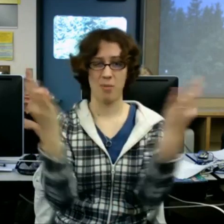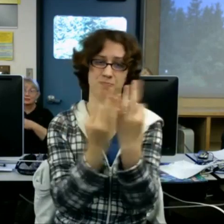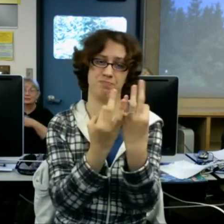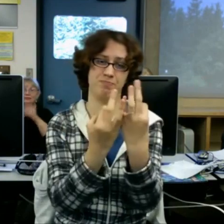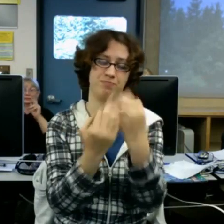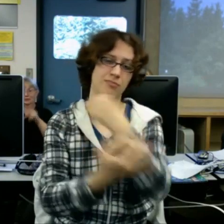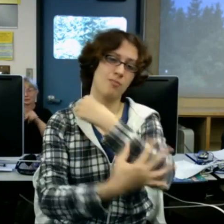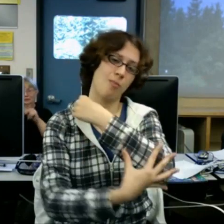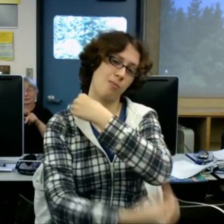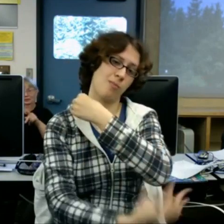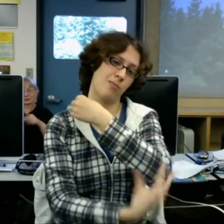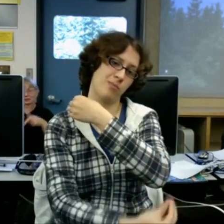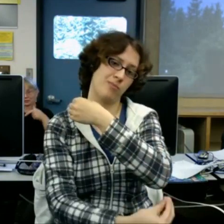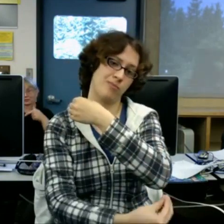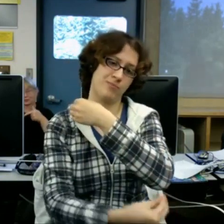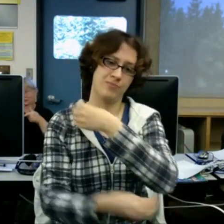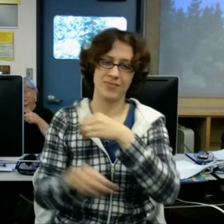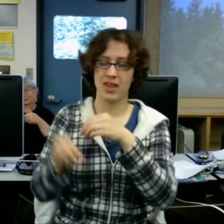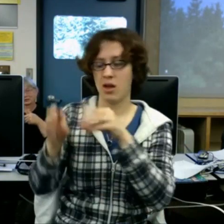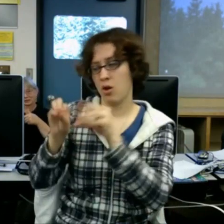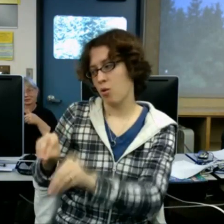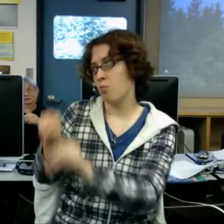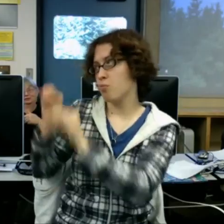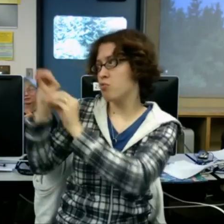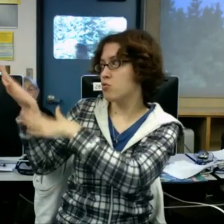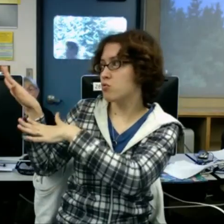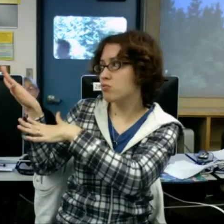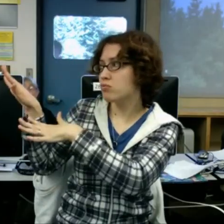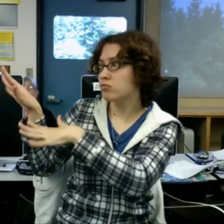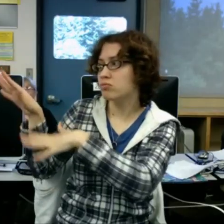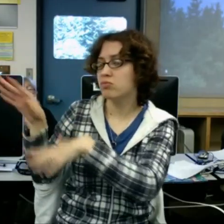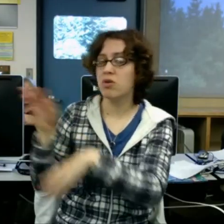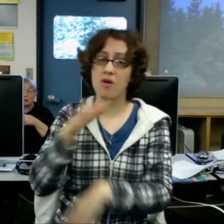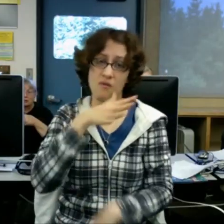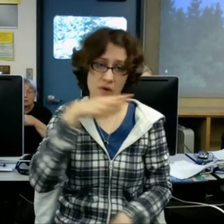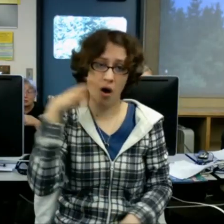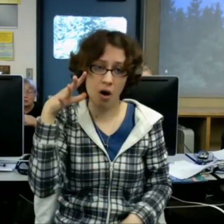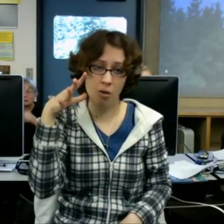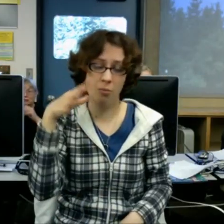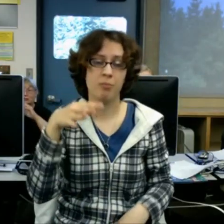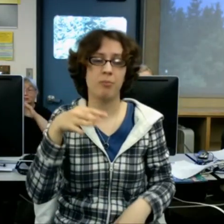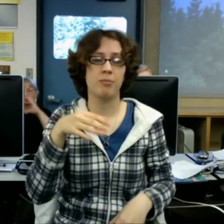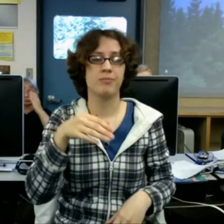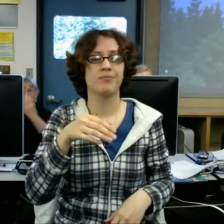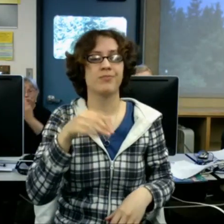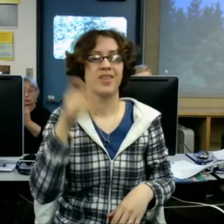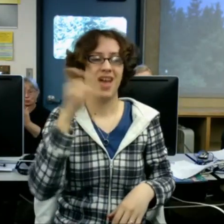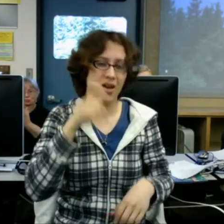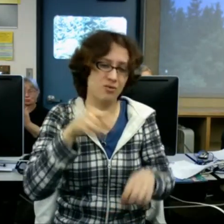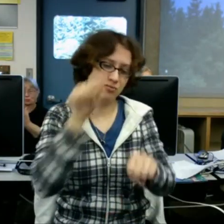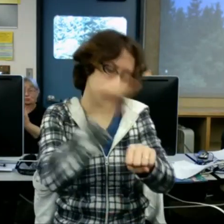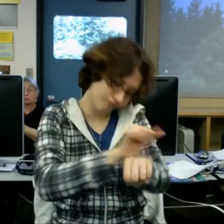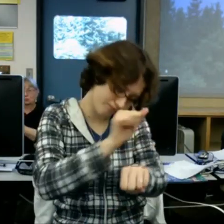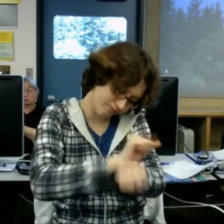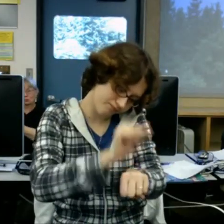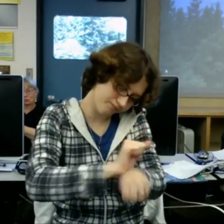And so the father and his family were poor, and they moved away to a farm. And they had to work